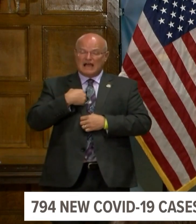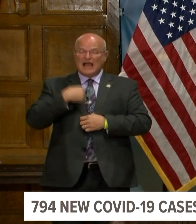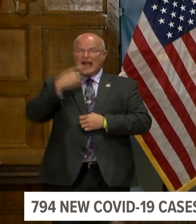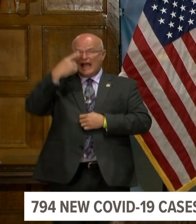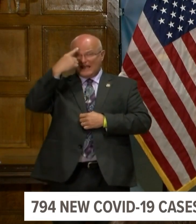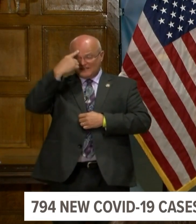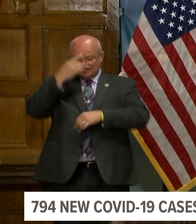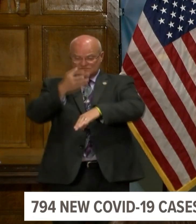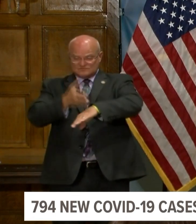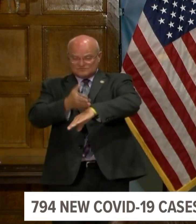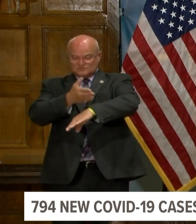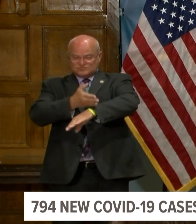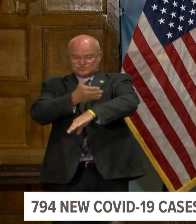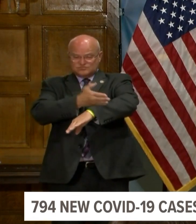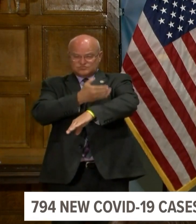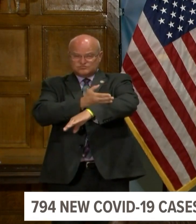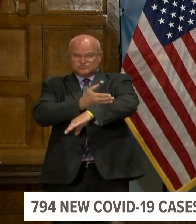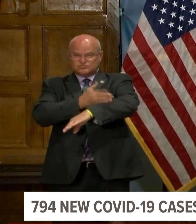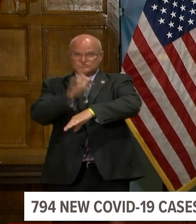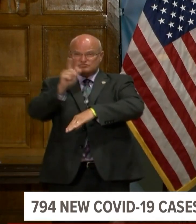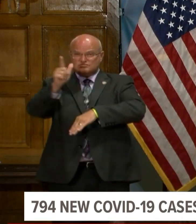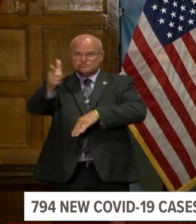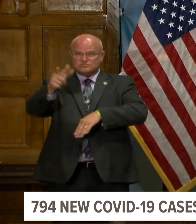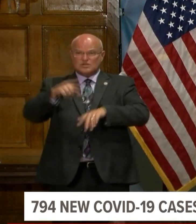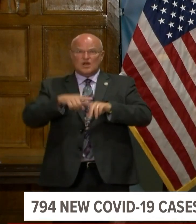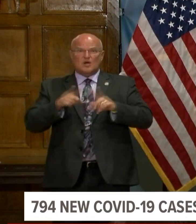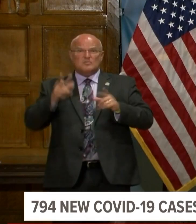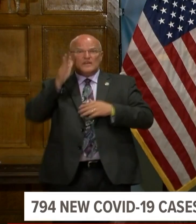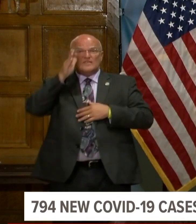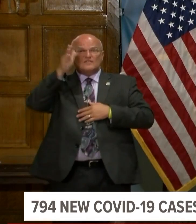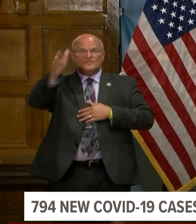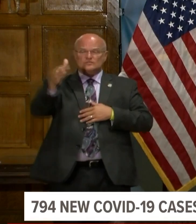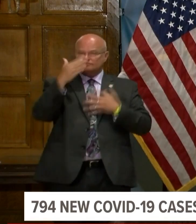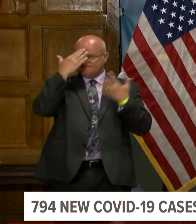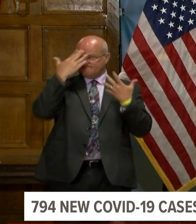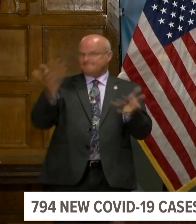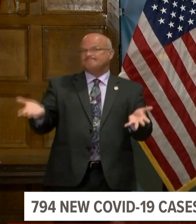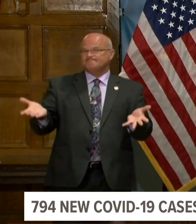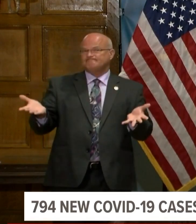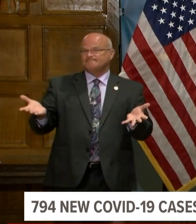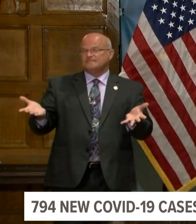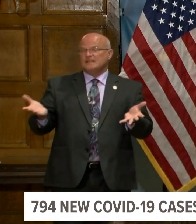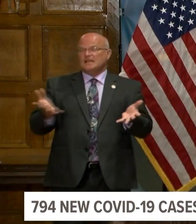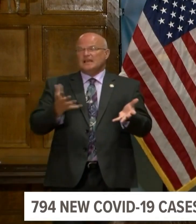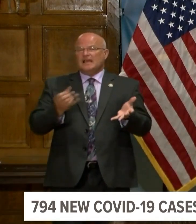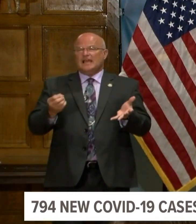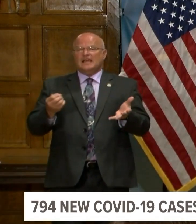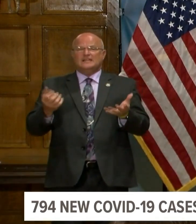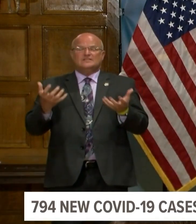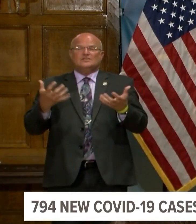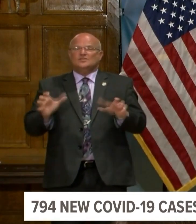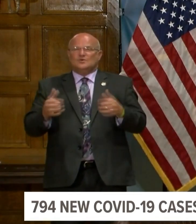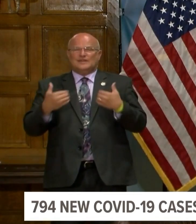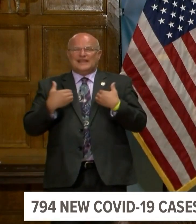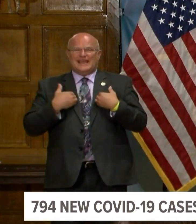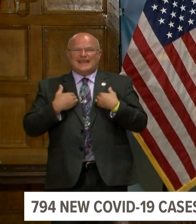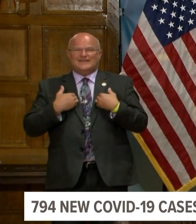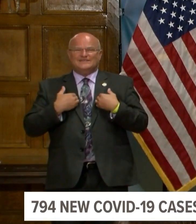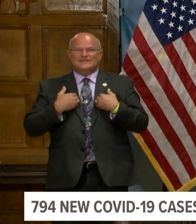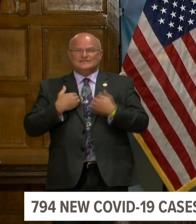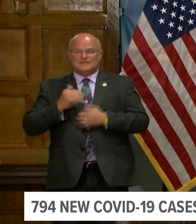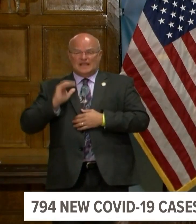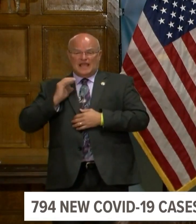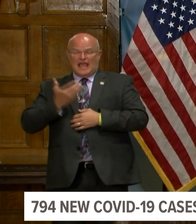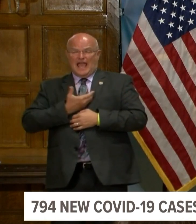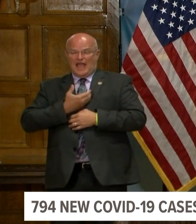will improve over time, but we don't know what the future holds, and you just don't want to have